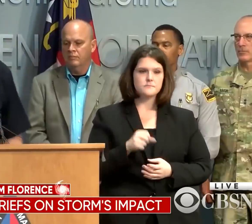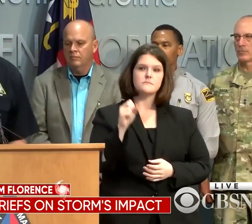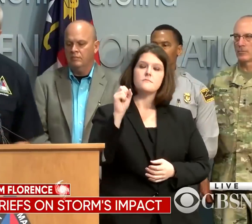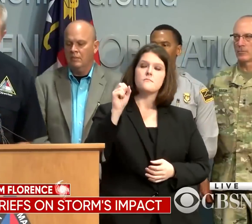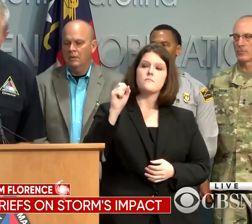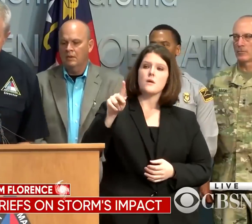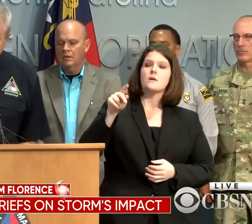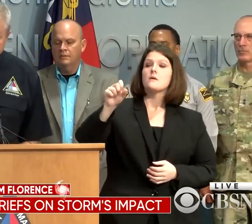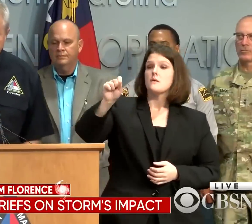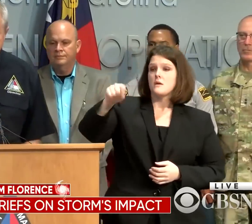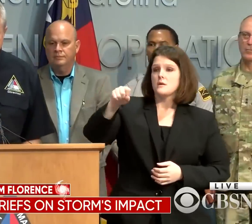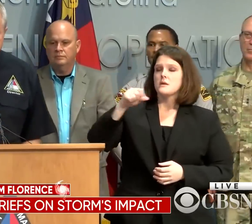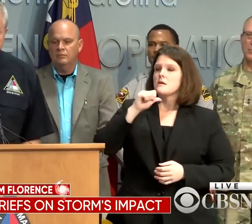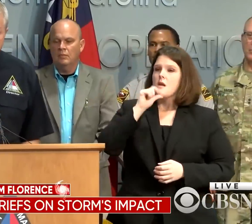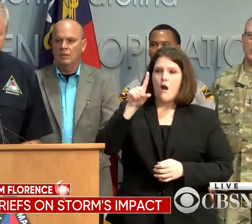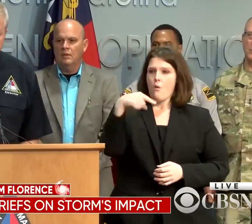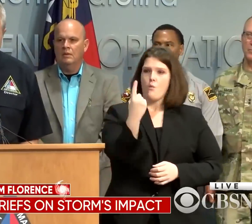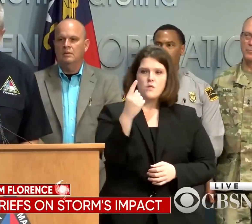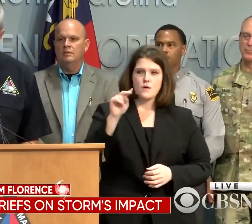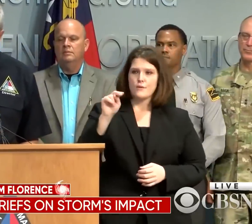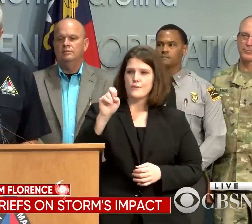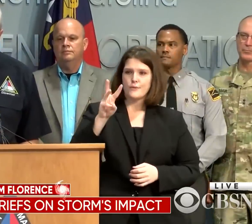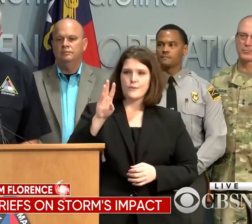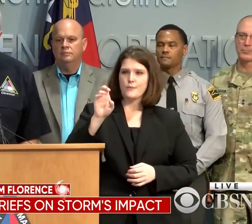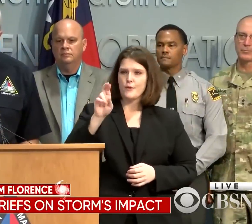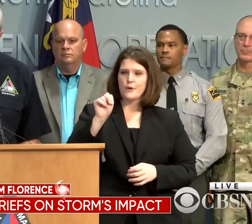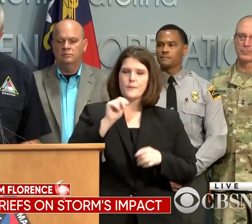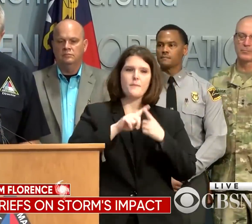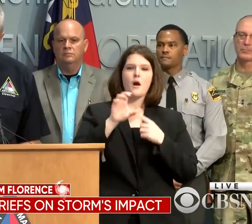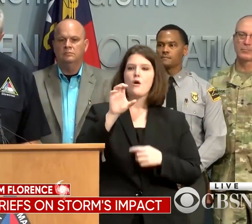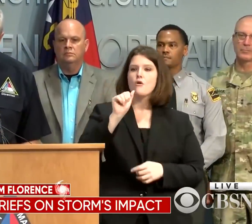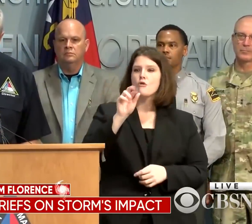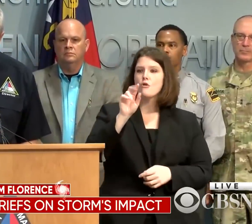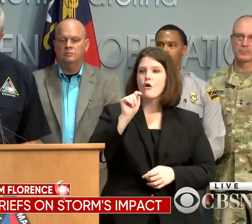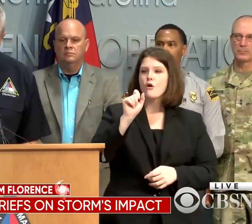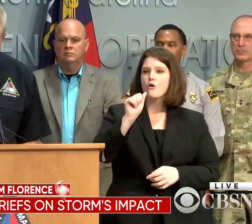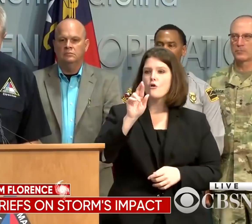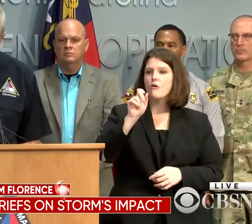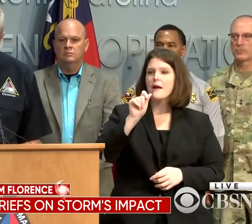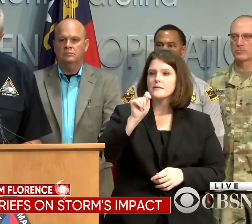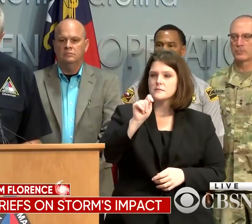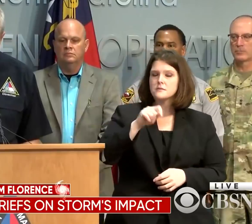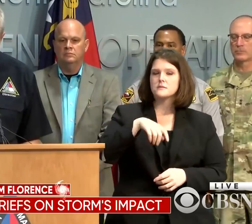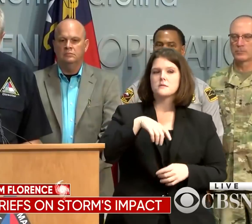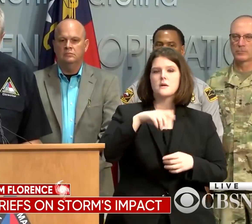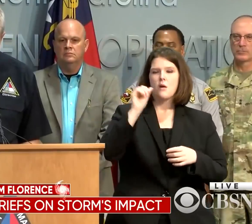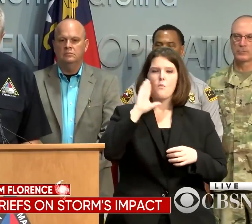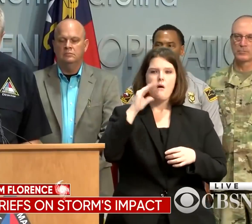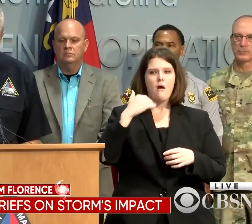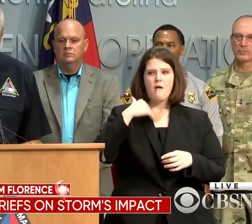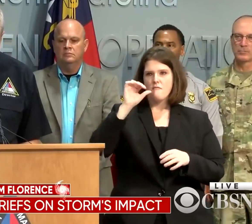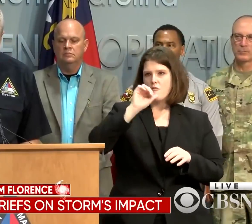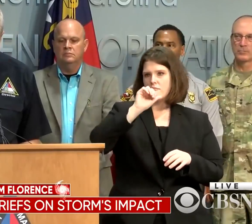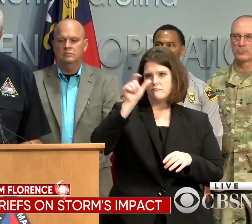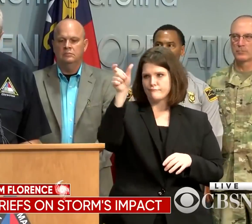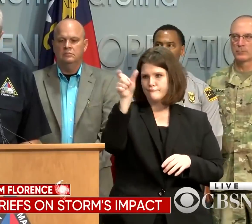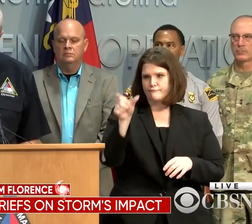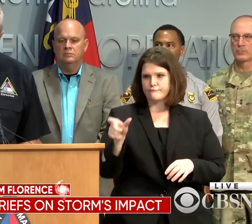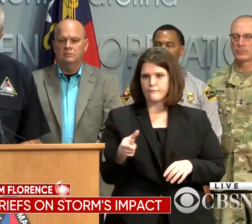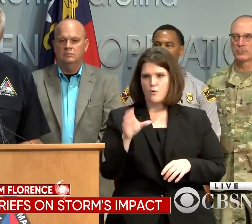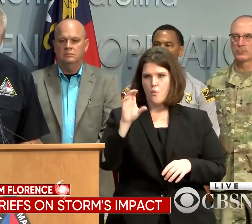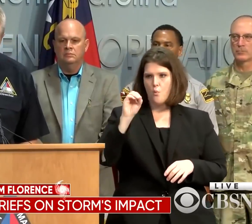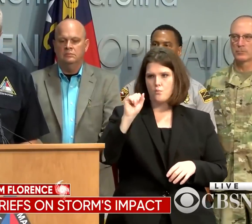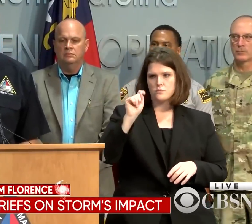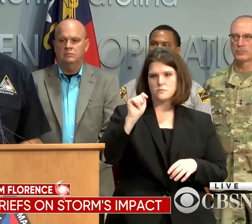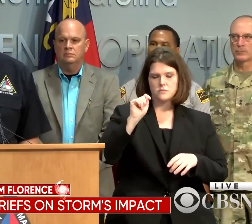So we are not just in New Bern, but places like Carteret, and you will see that all up and down the coastline